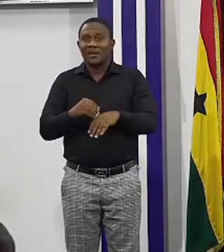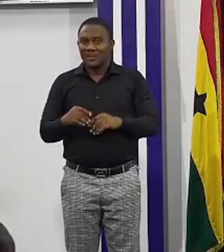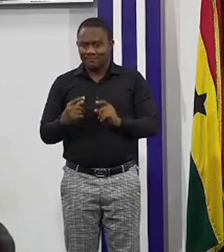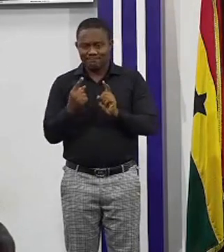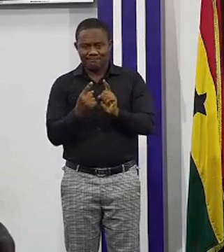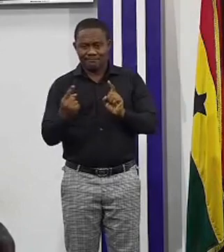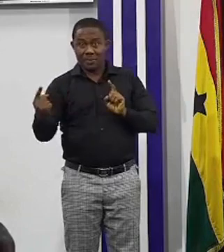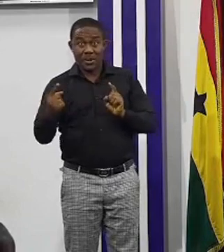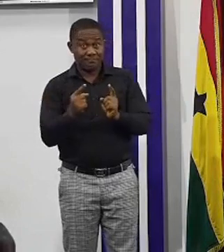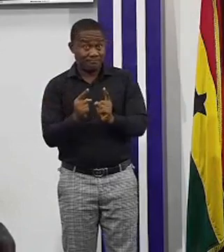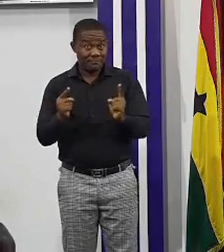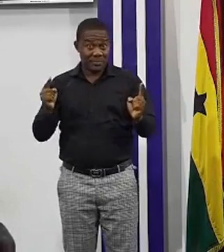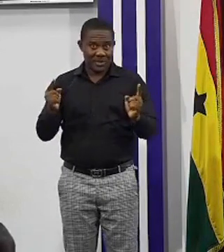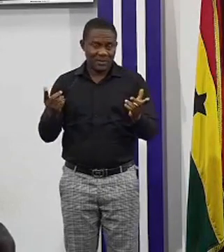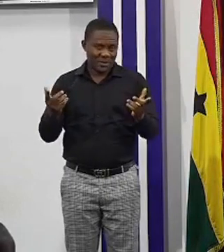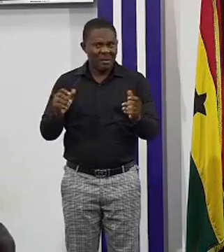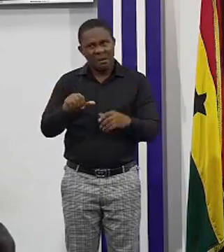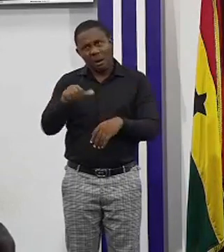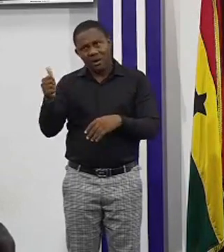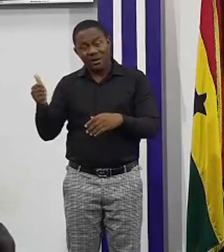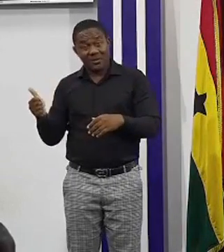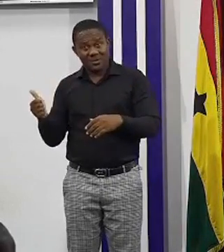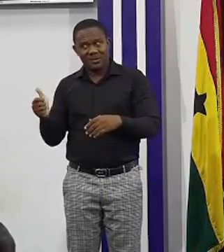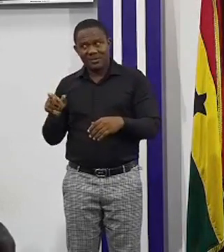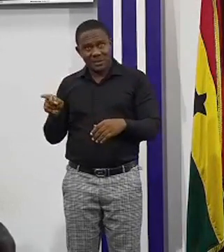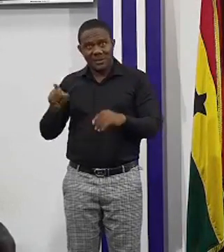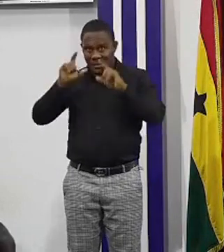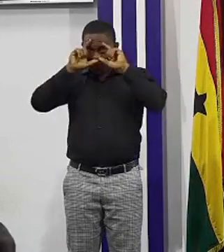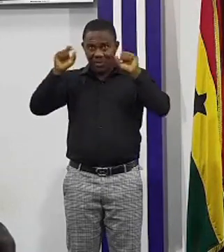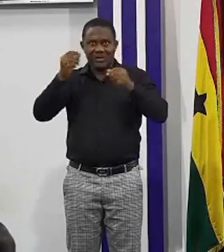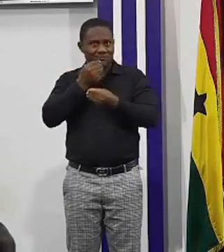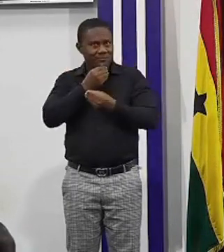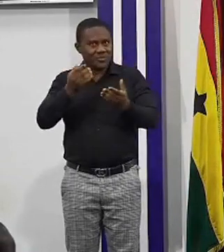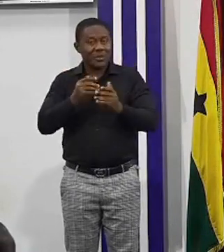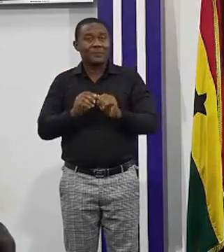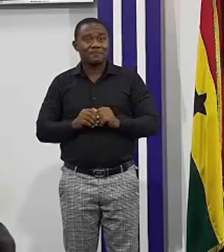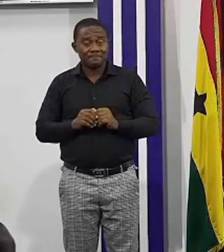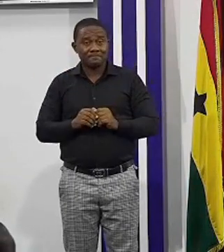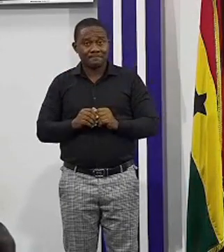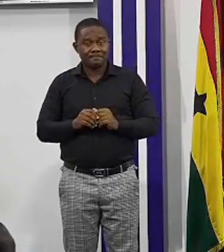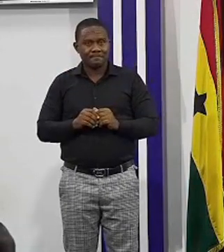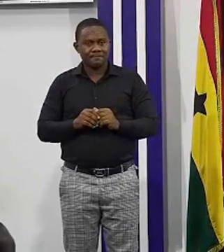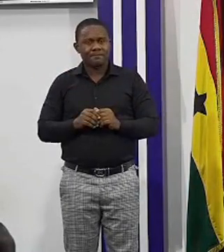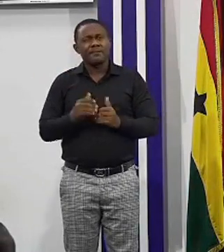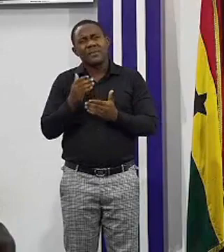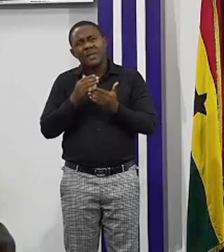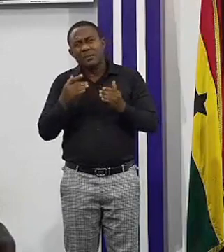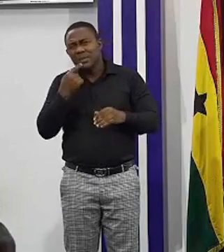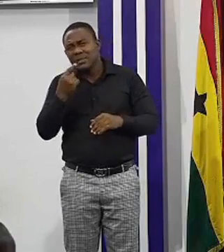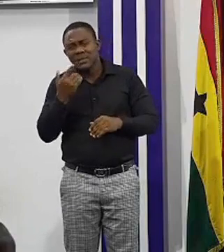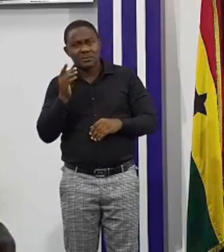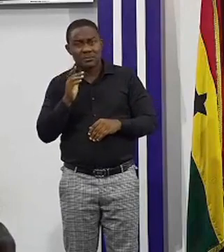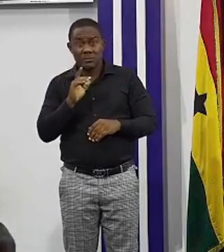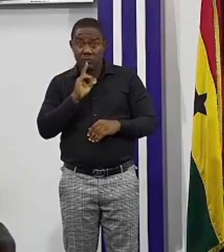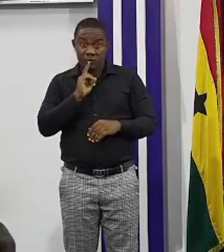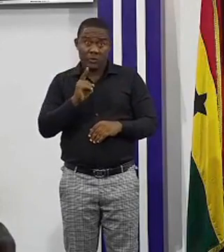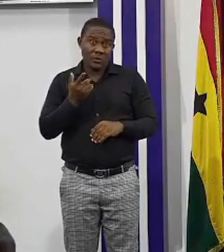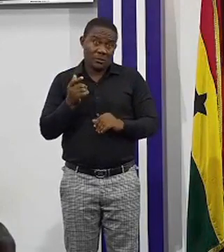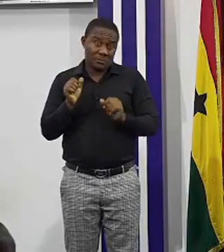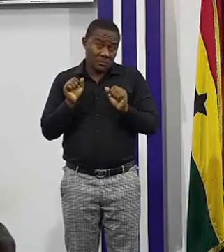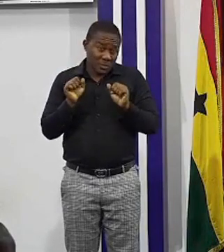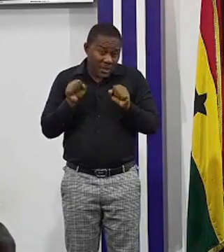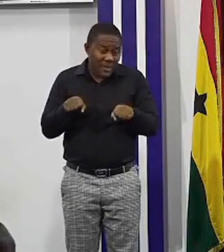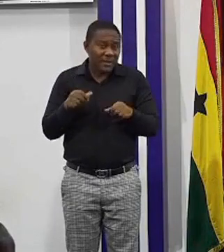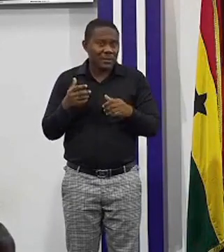distancing and related matters, which the analysts suggest has a very high potential